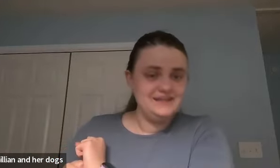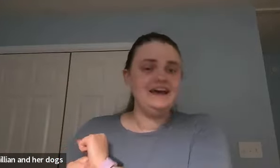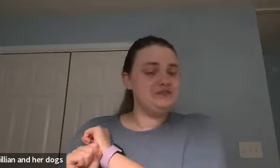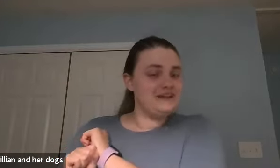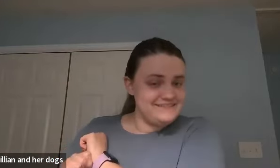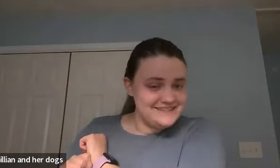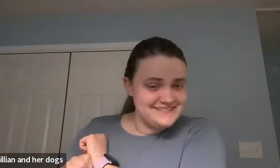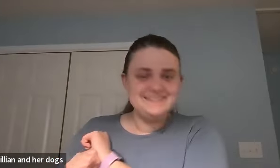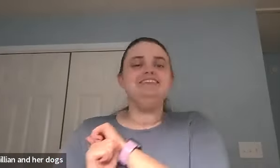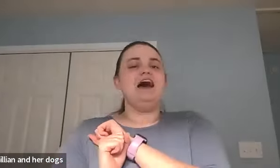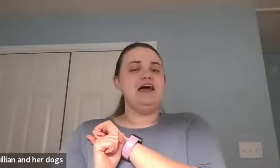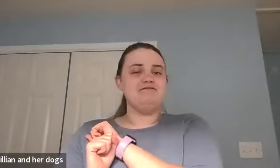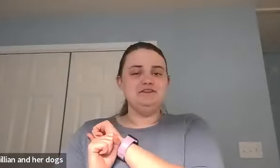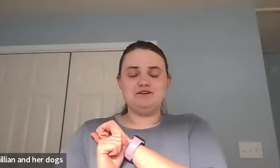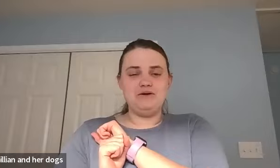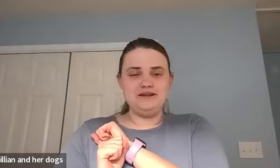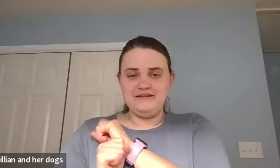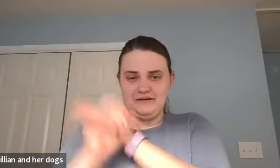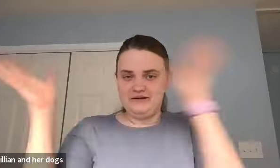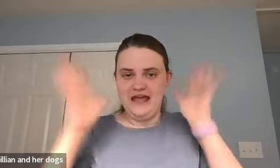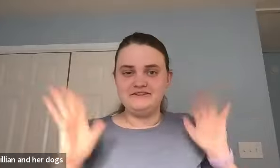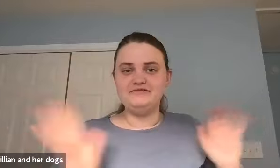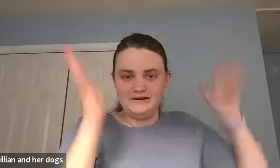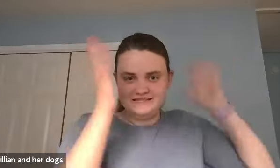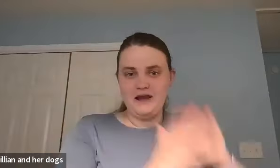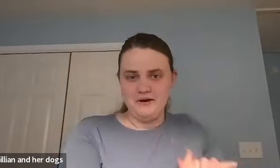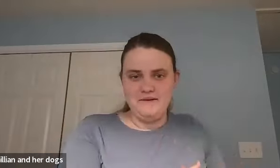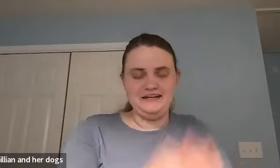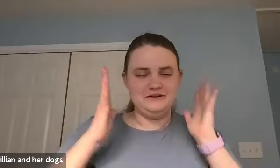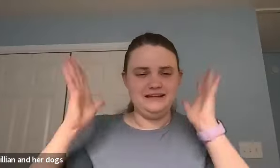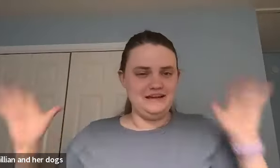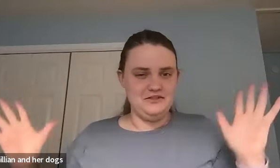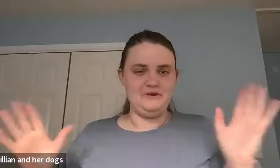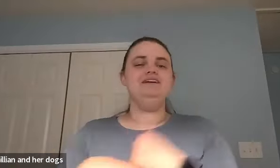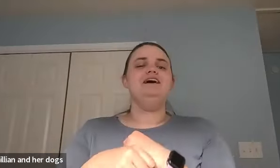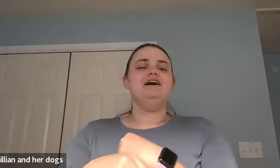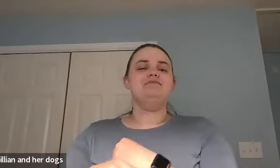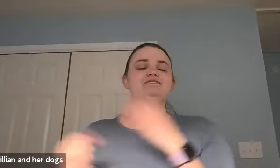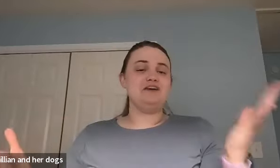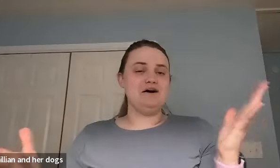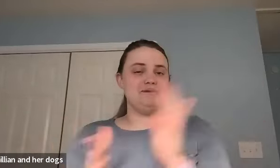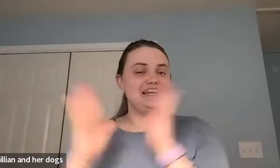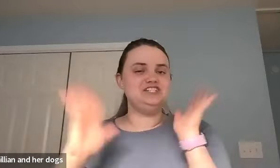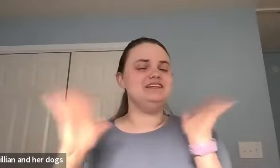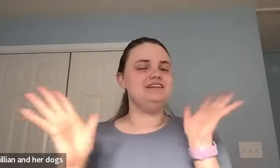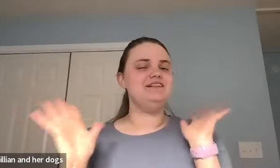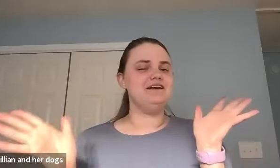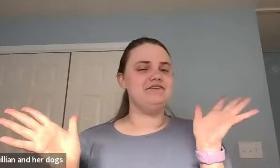I do not need this. I already have enough parents I got to worry about. I do not need another one. But I just needed to clarify